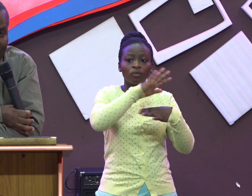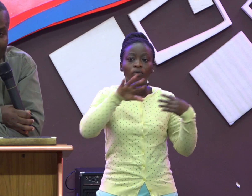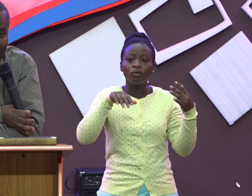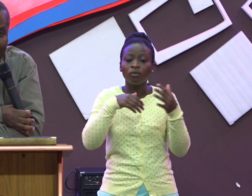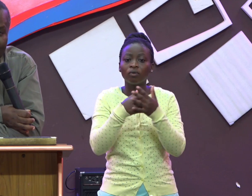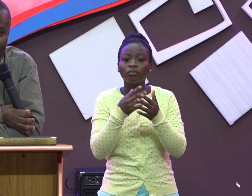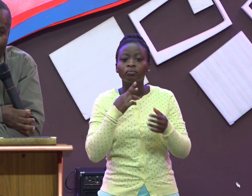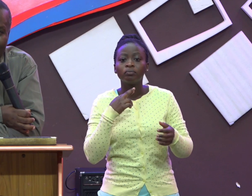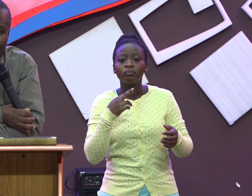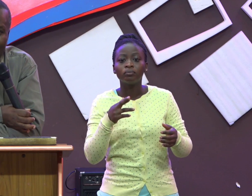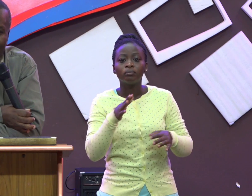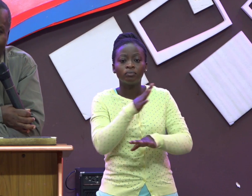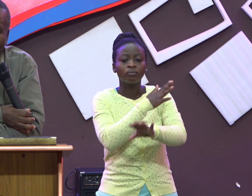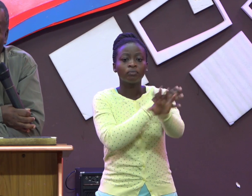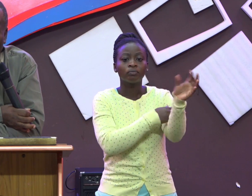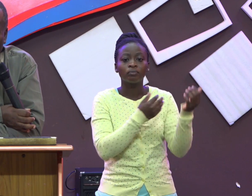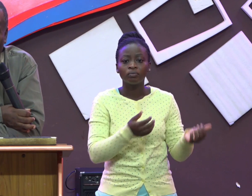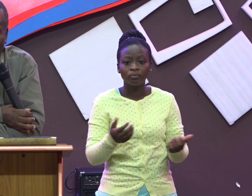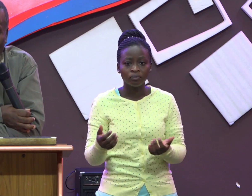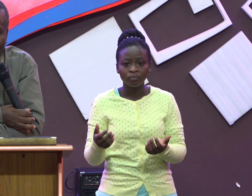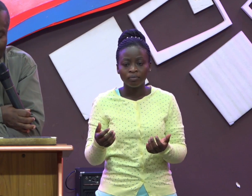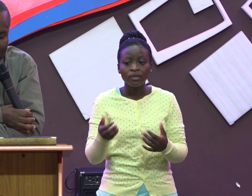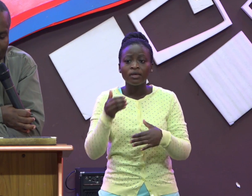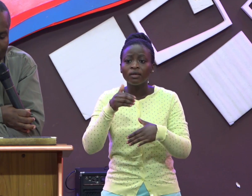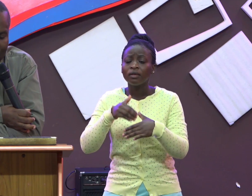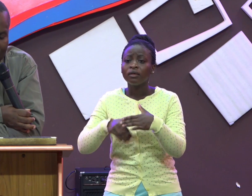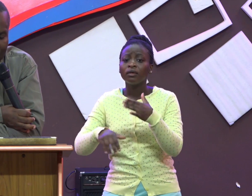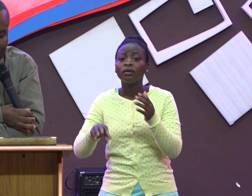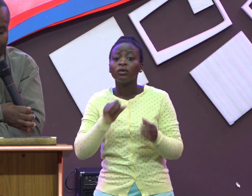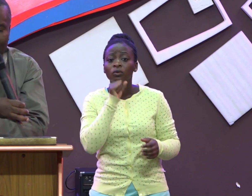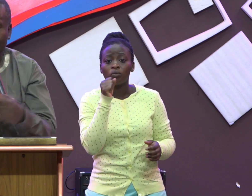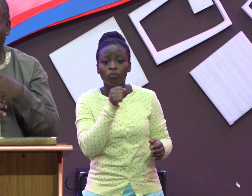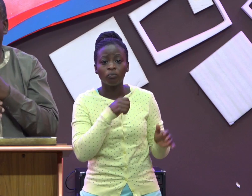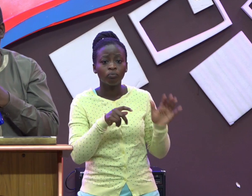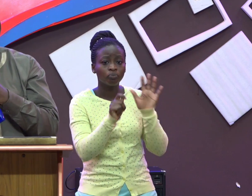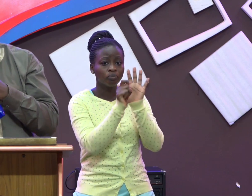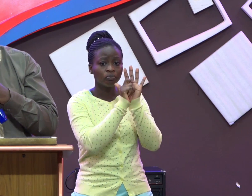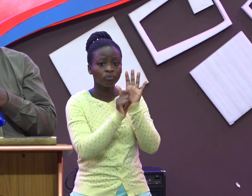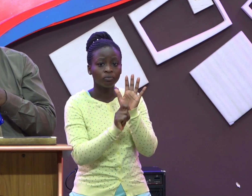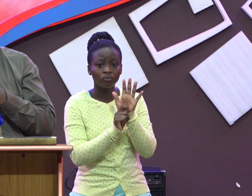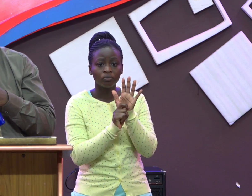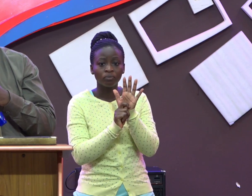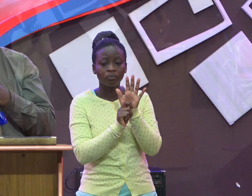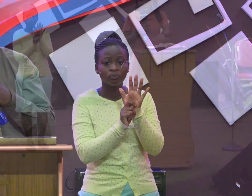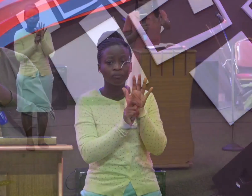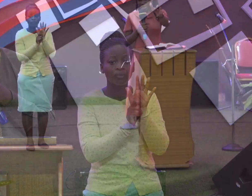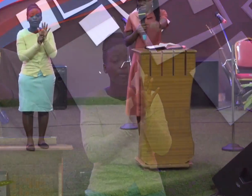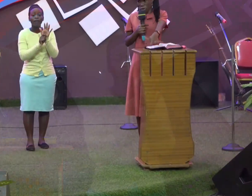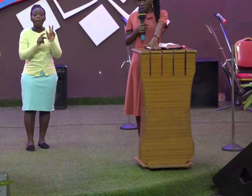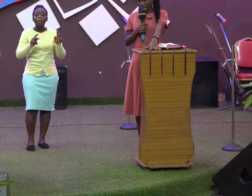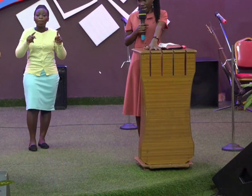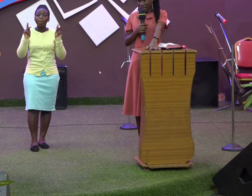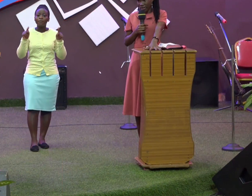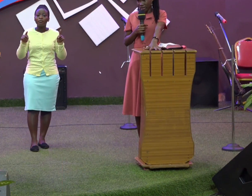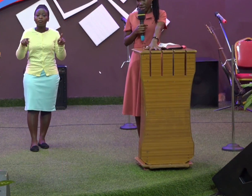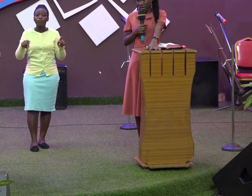Old Testament, people were always led by certain things. That when I put this